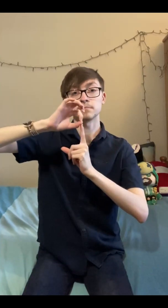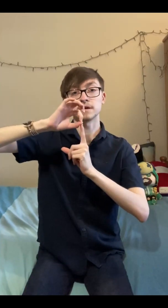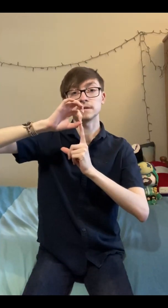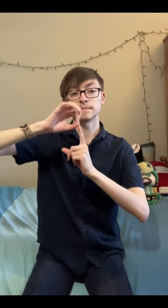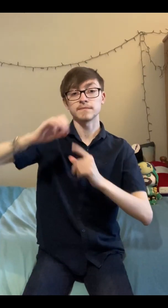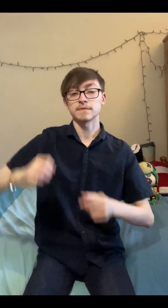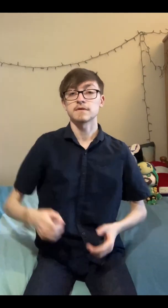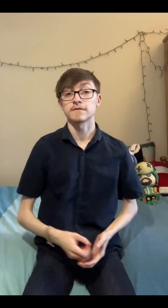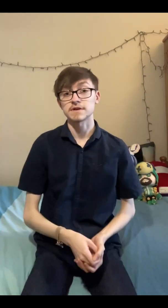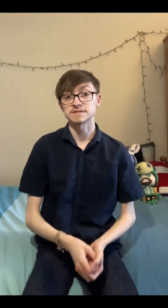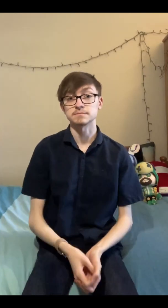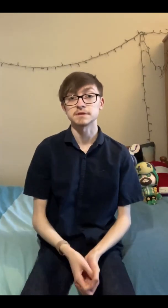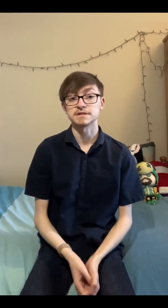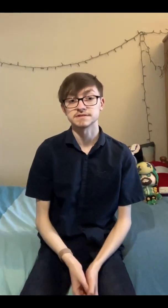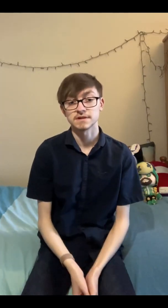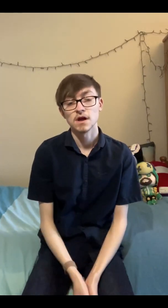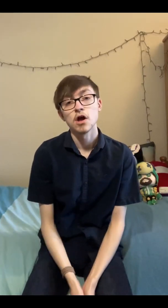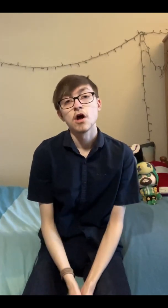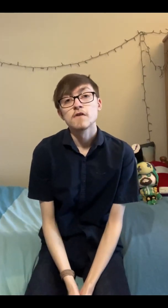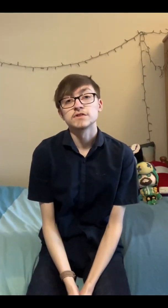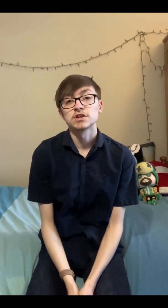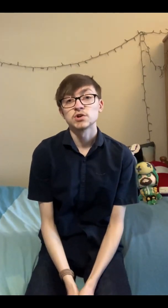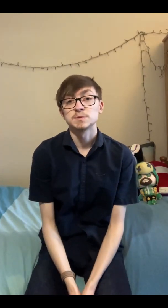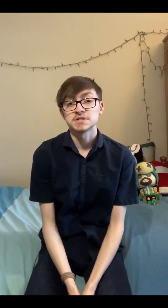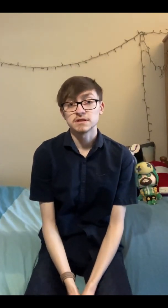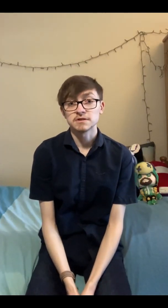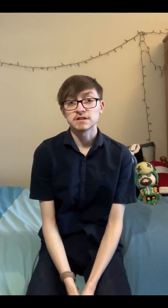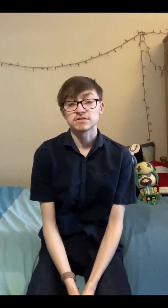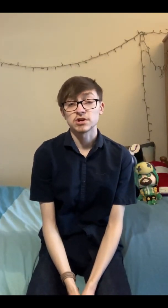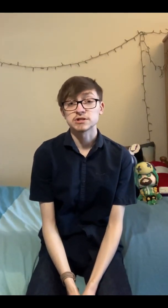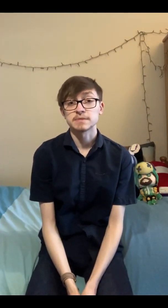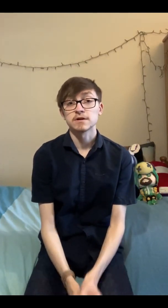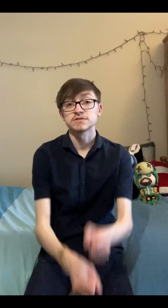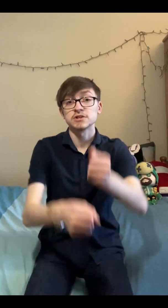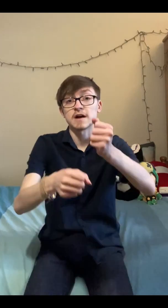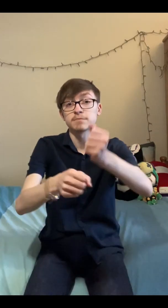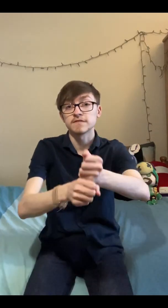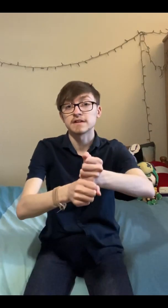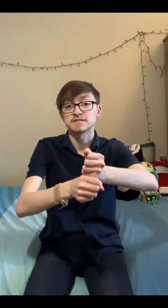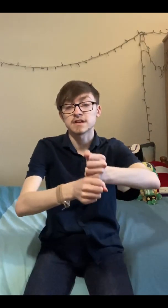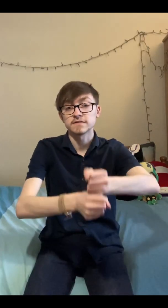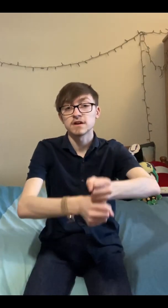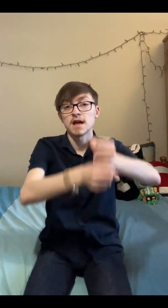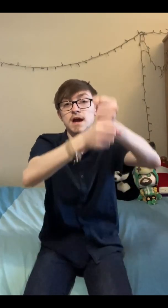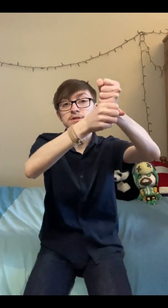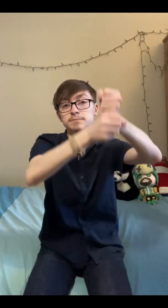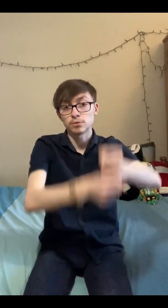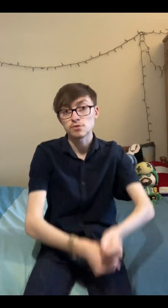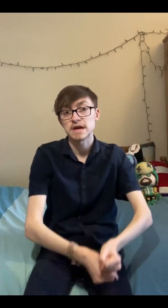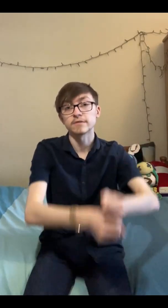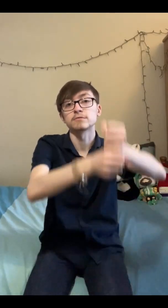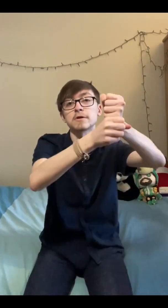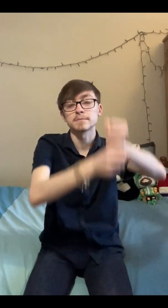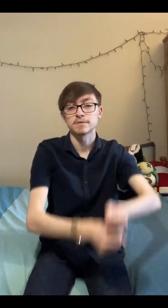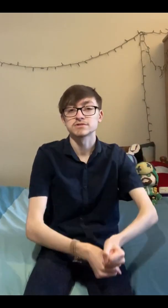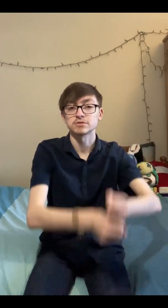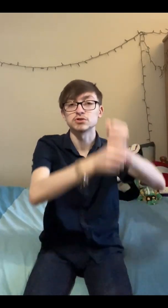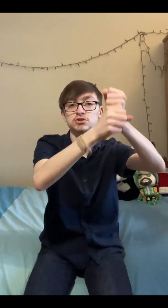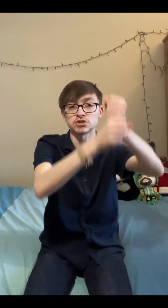R-I-P. Rest in peace. For church, you pretend to ring the church bell, so you have both hands together and you pull down on the rope. So